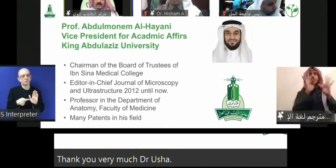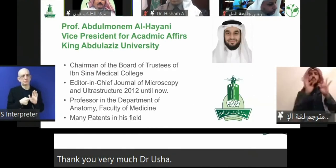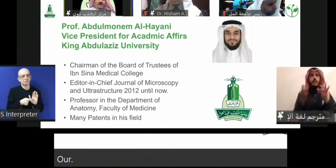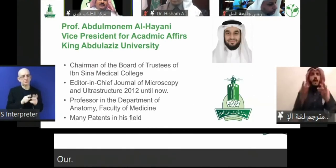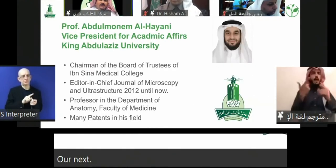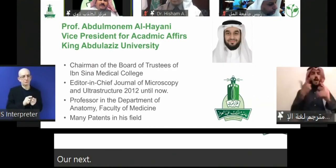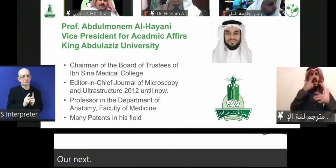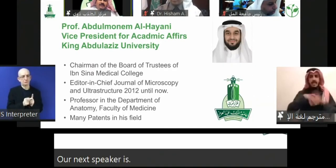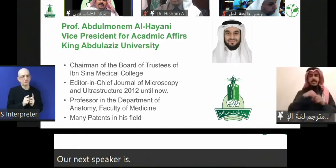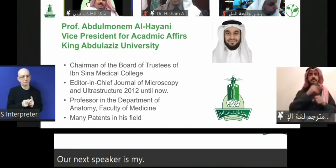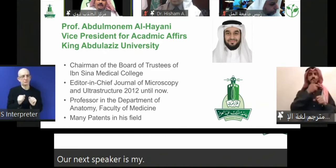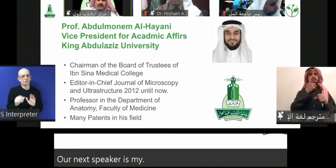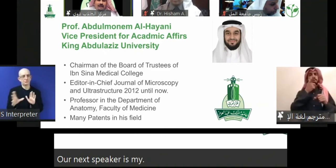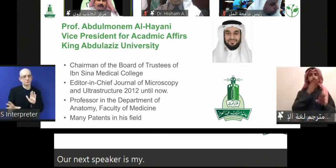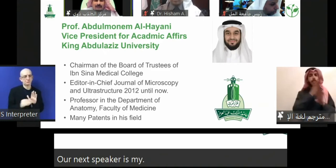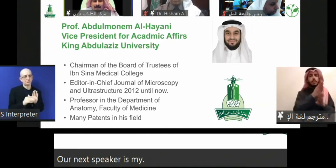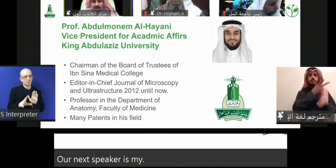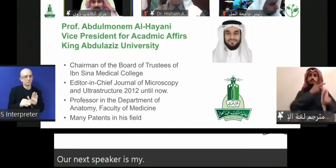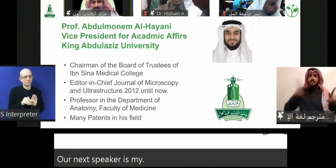Our next speaker is my